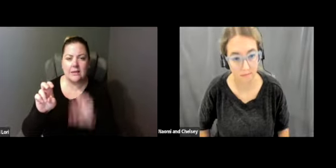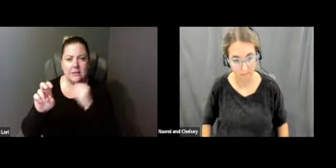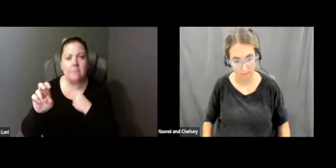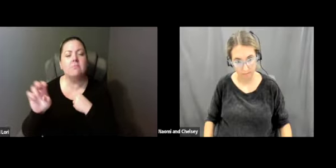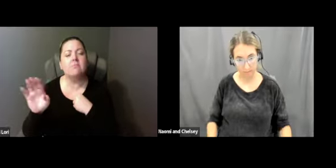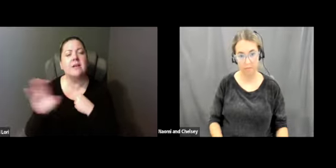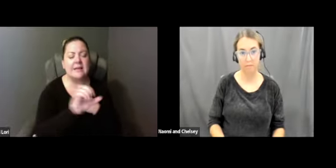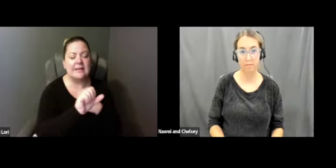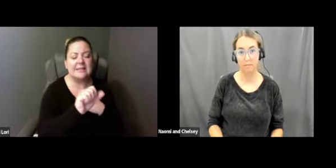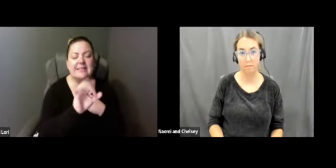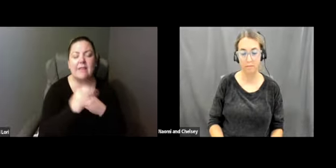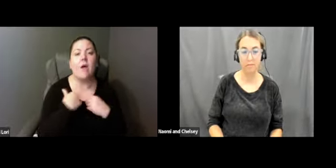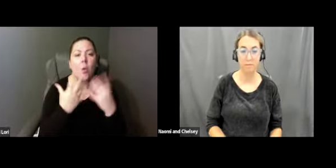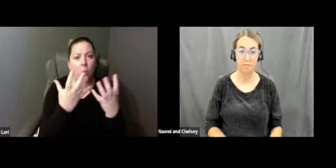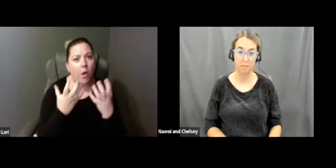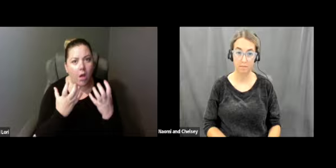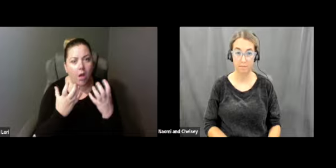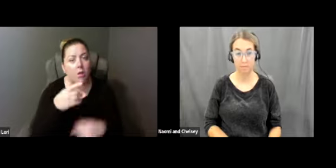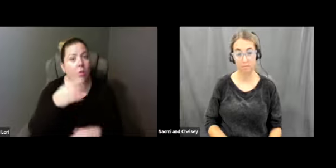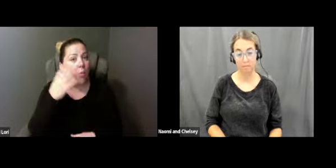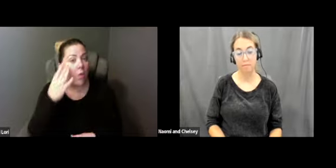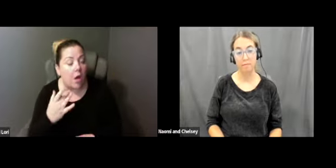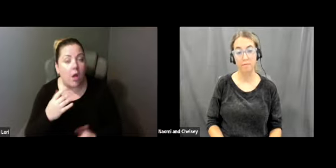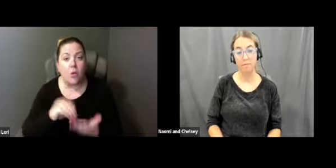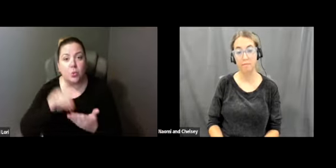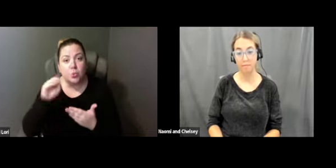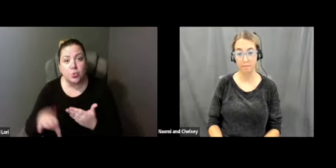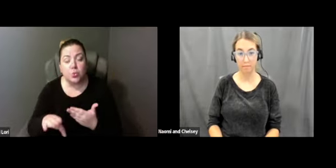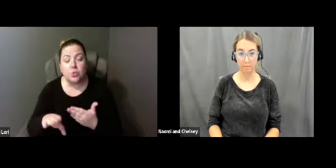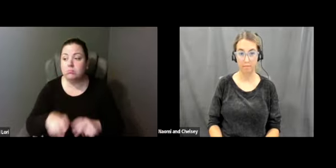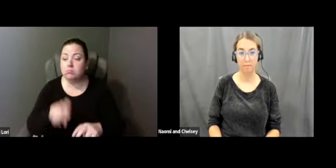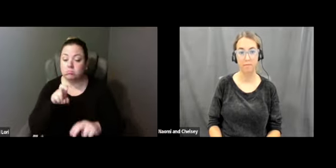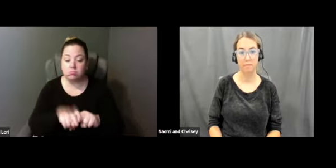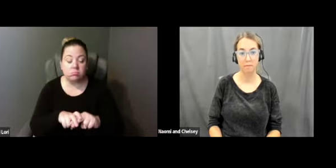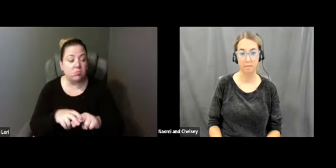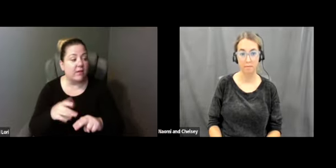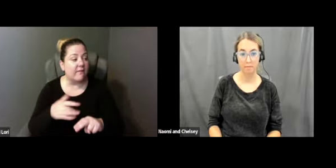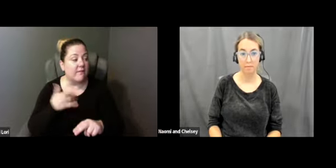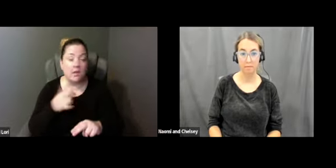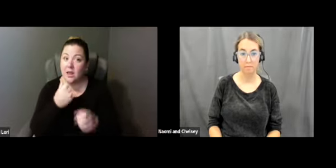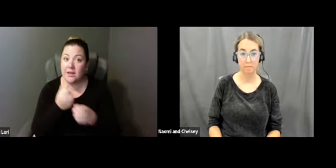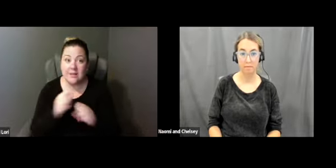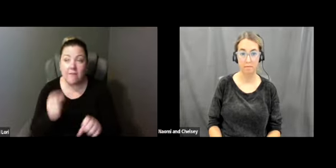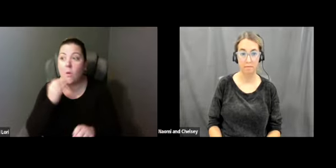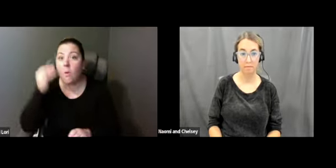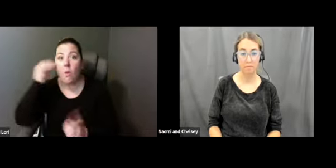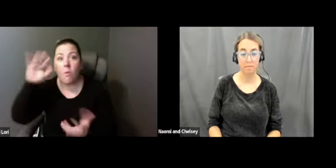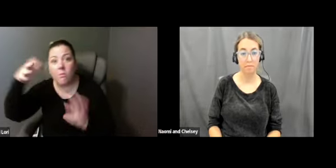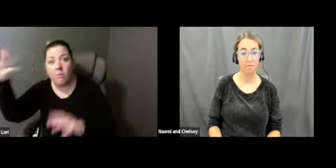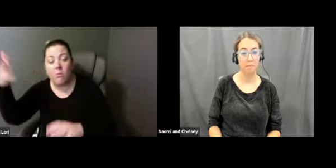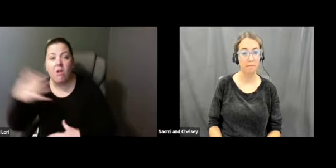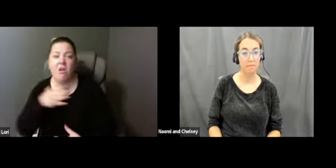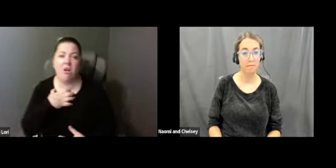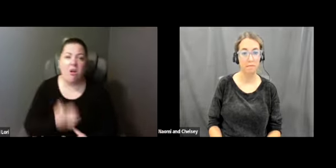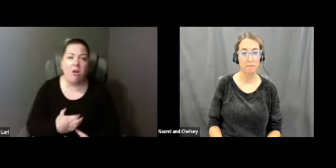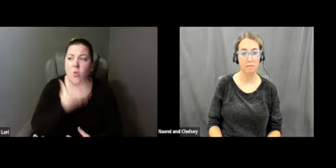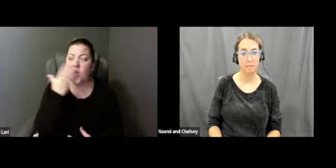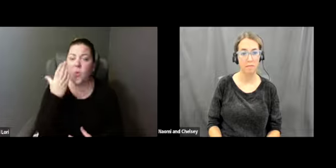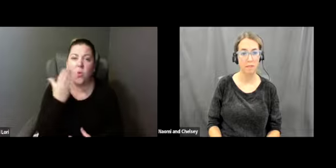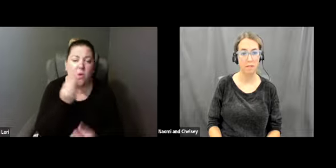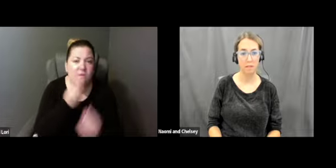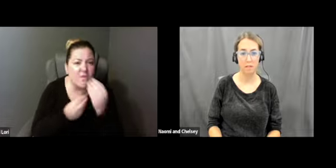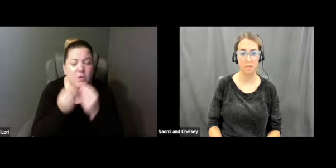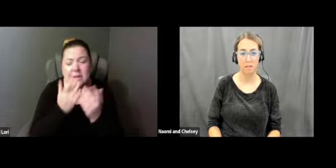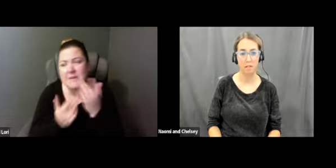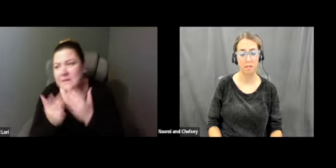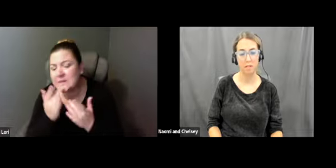I really believe that if a student doesn't feel safe for whatever the reason is, they don't have a home life or they don't have food or the transportation was an issue, whatever